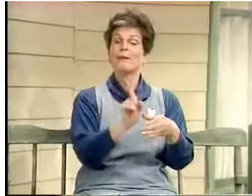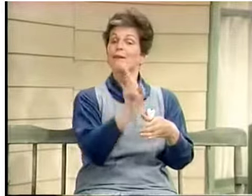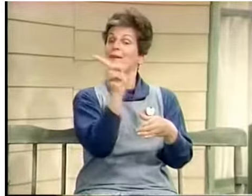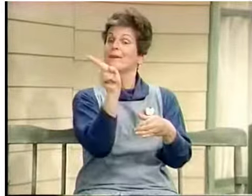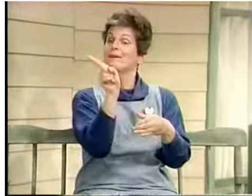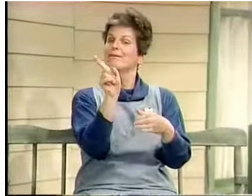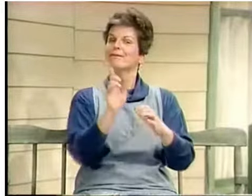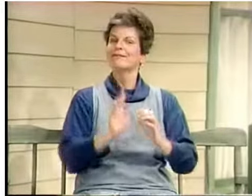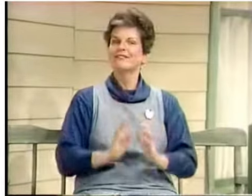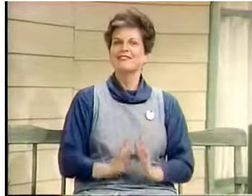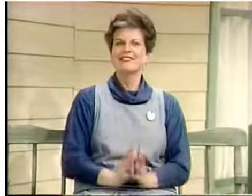top.